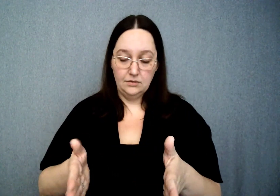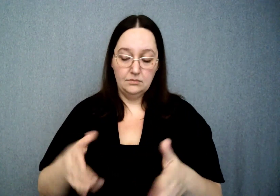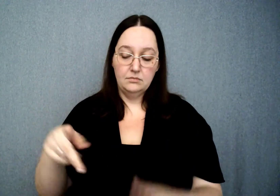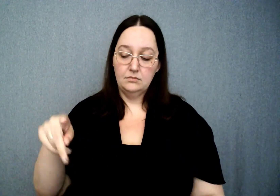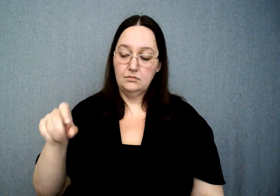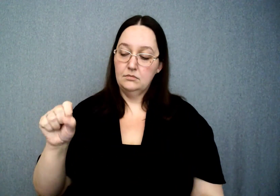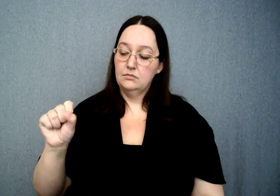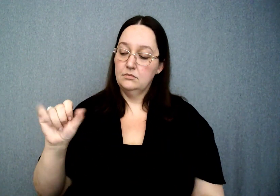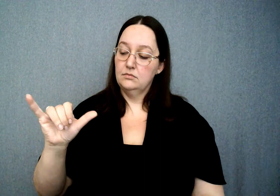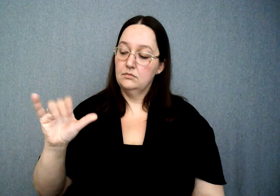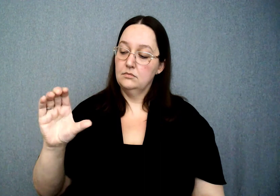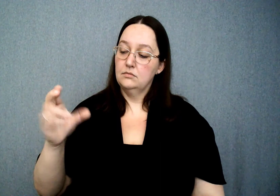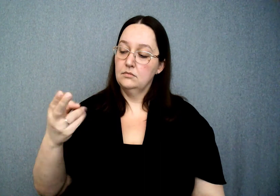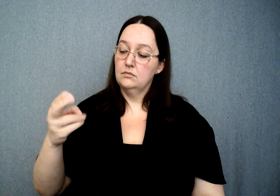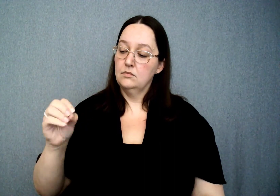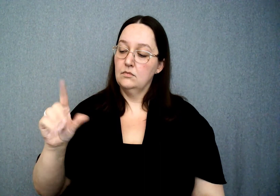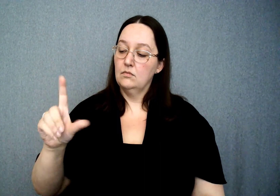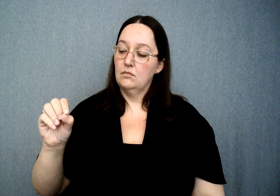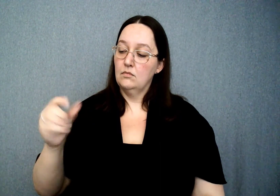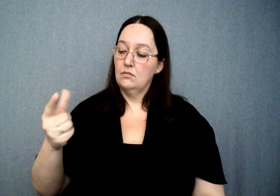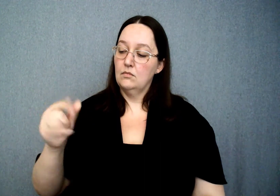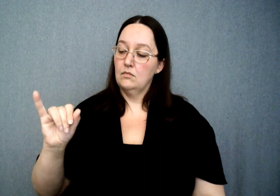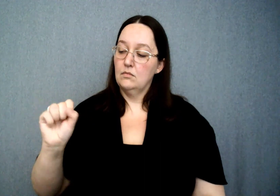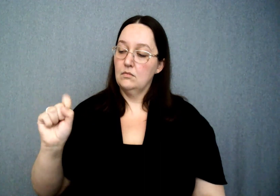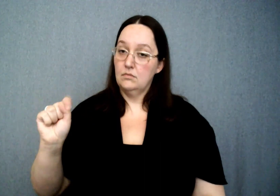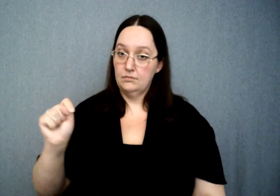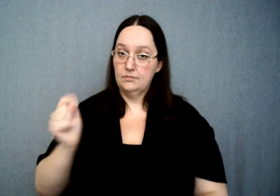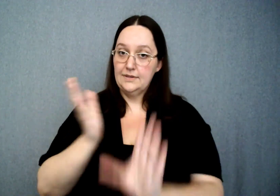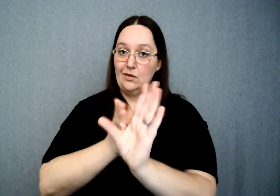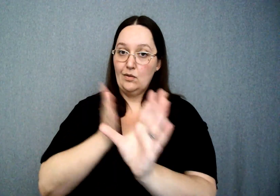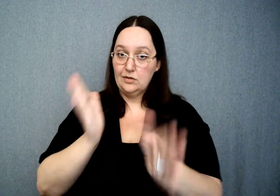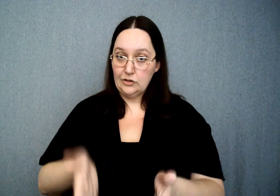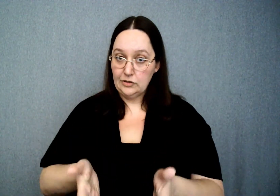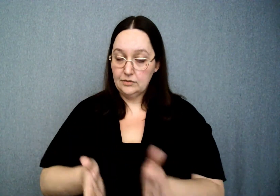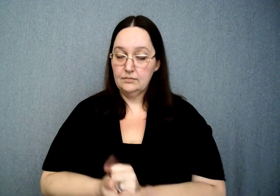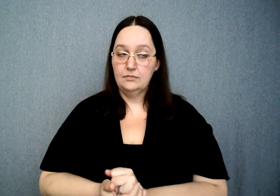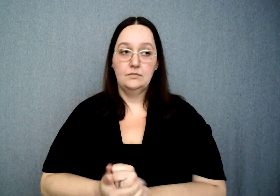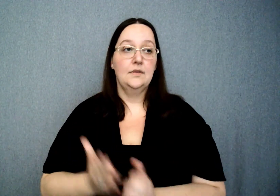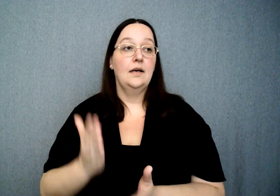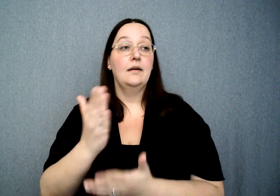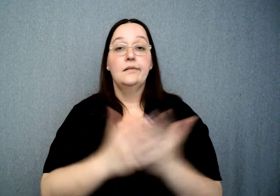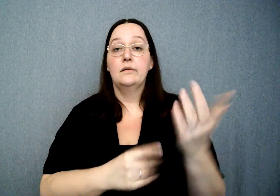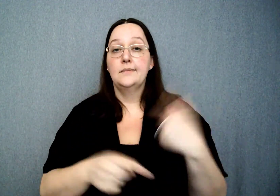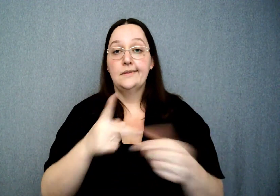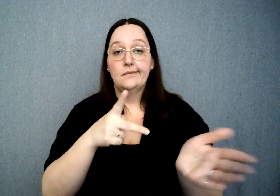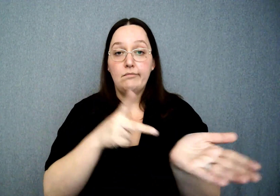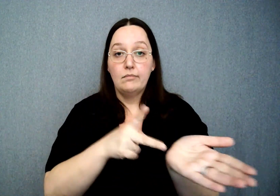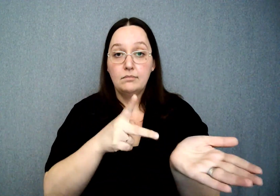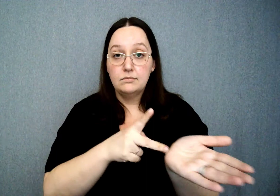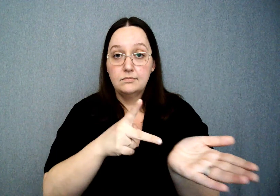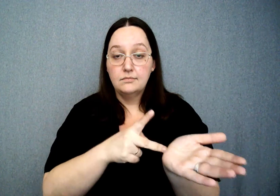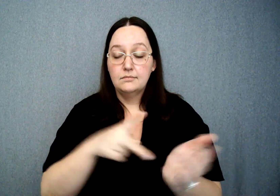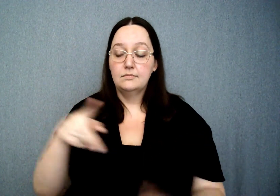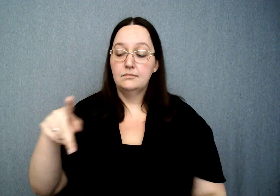Psychologist, right? Some people will sign it this way. Some people will sign it as